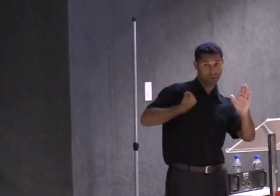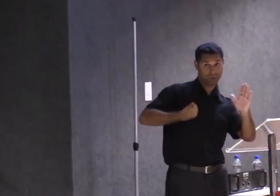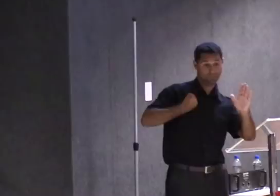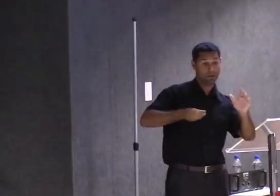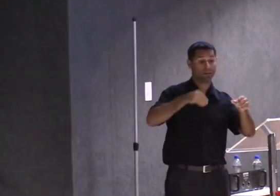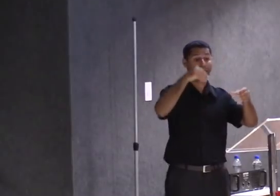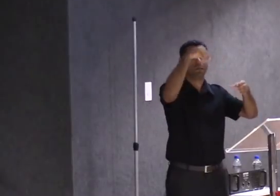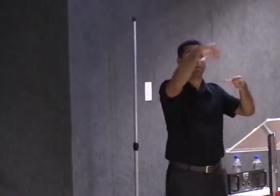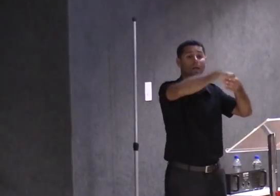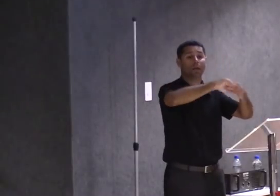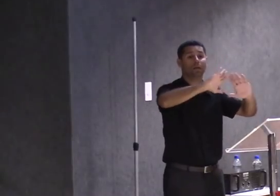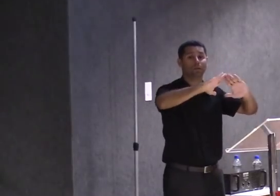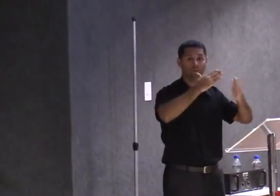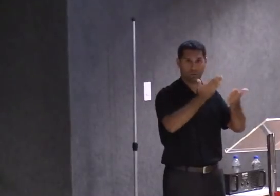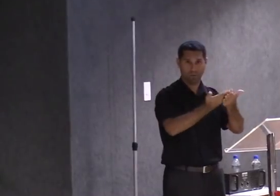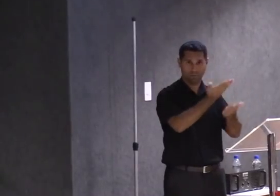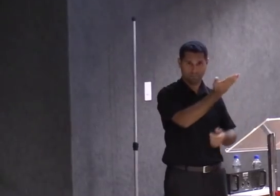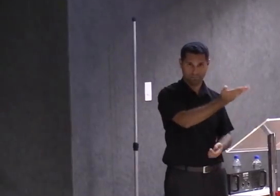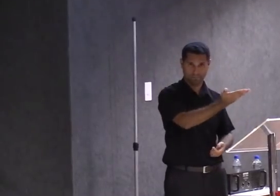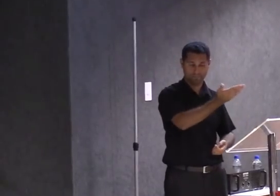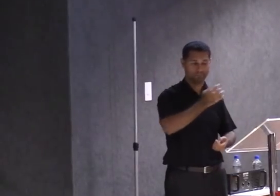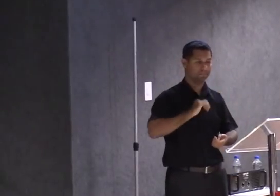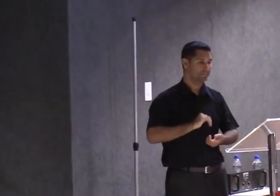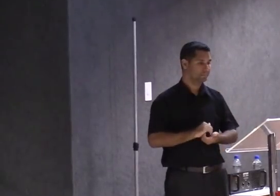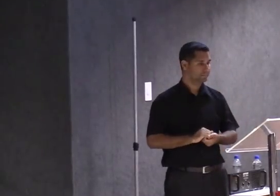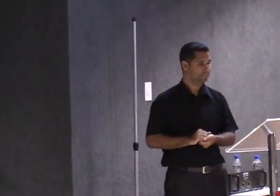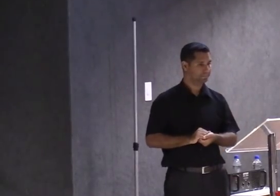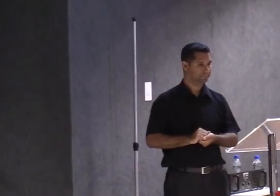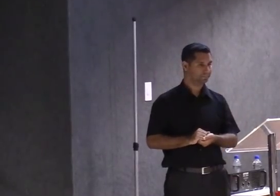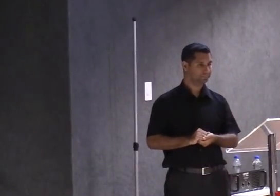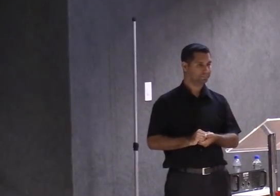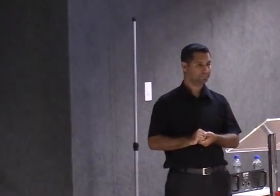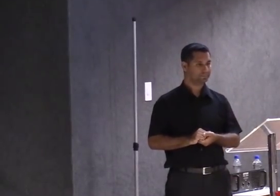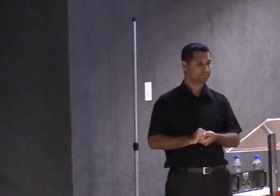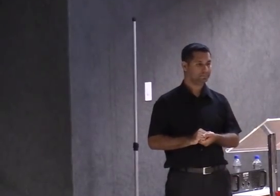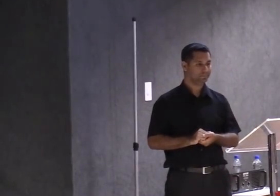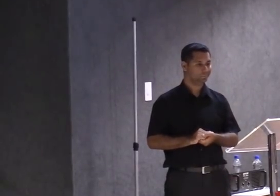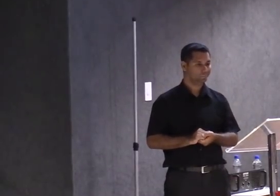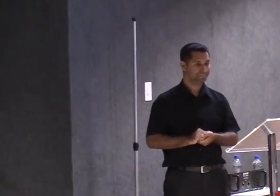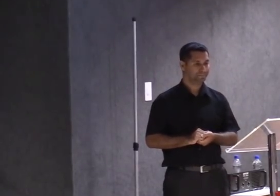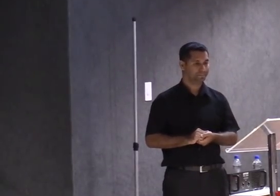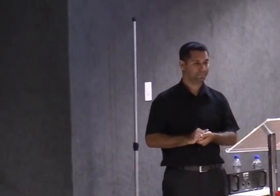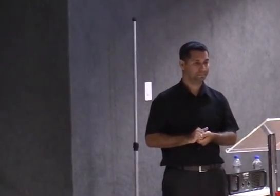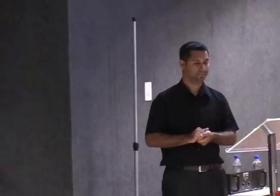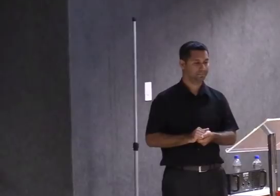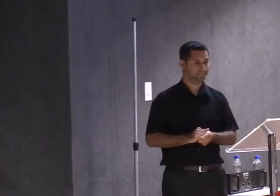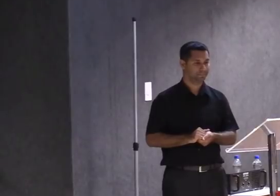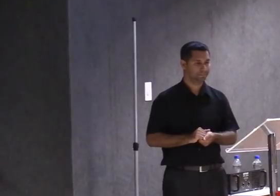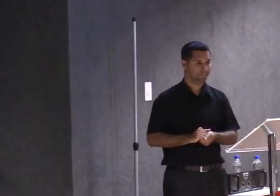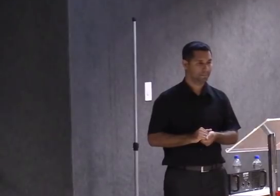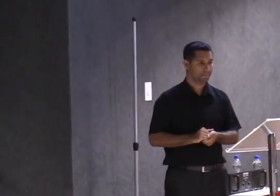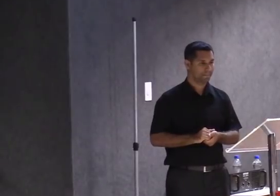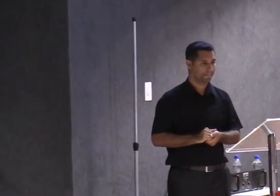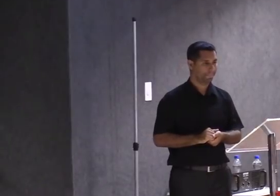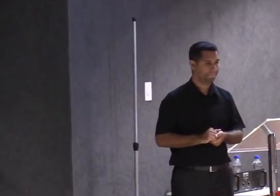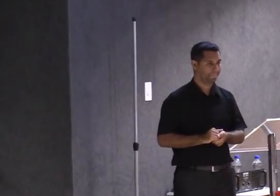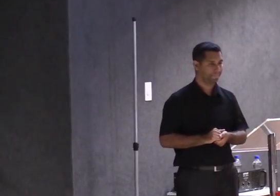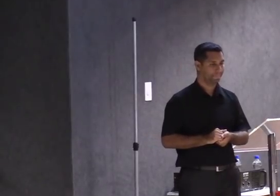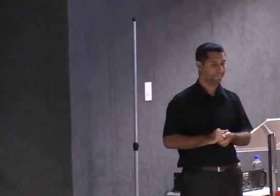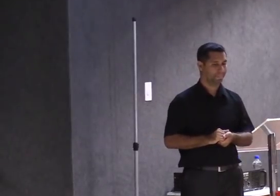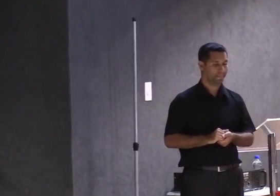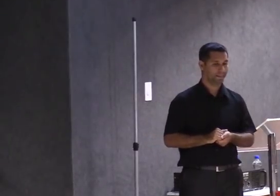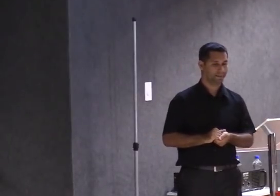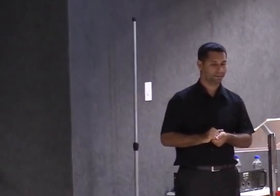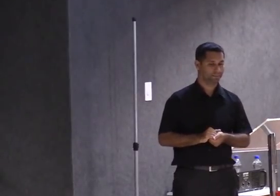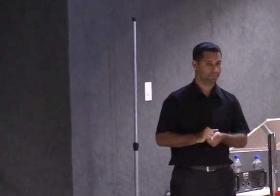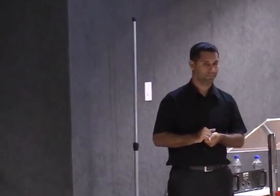na instituição. So in the first stage we are trying to diagnose the prior learning of the students.